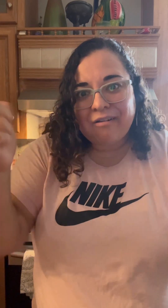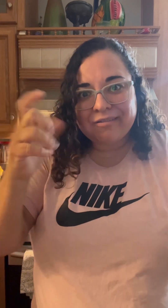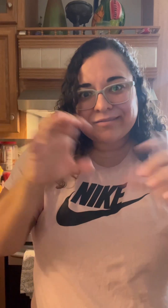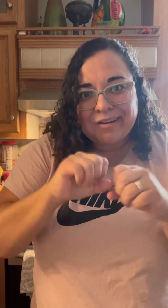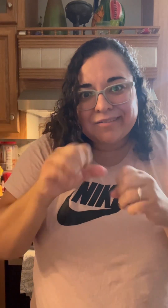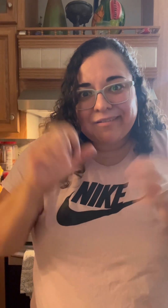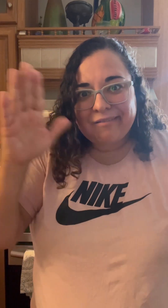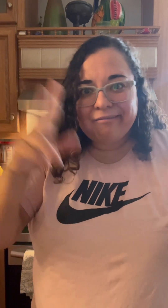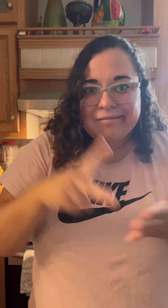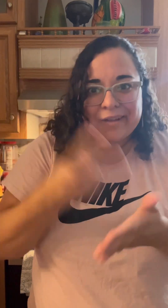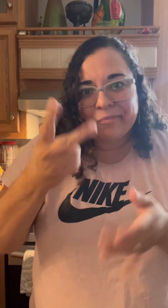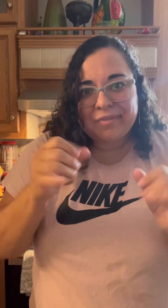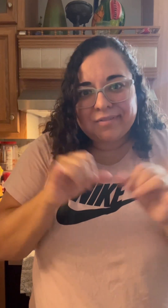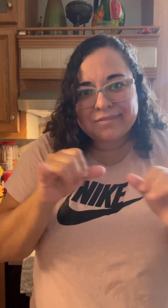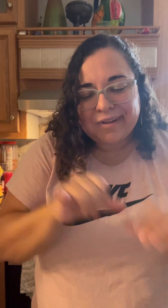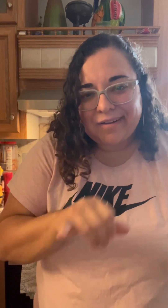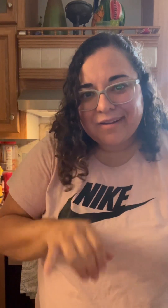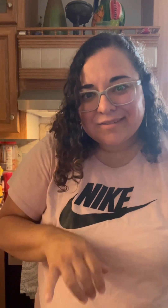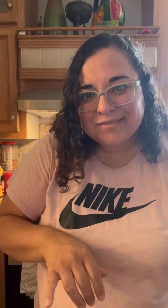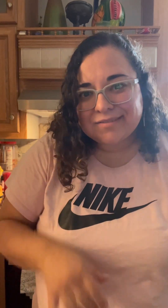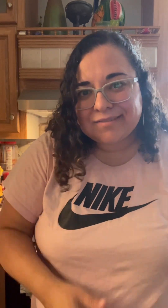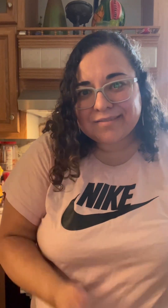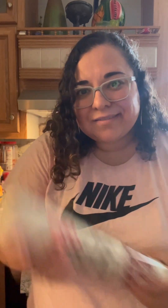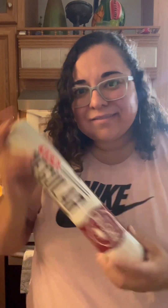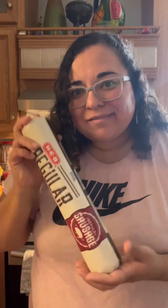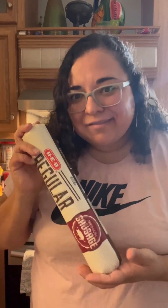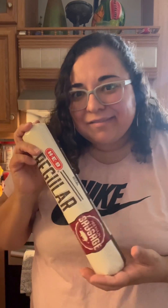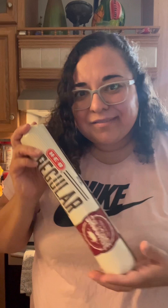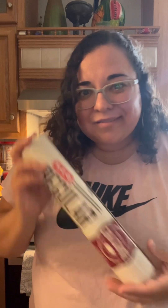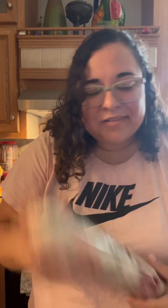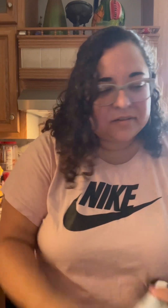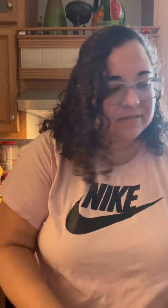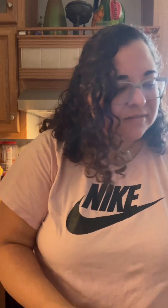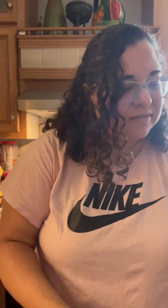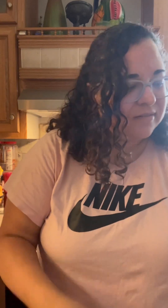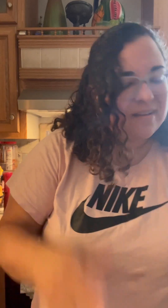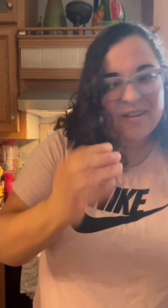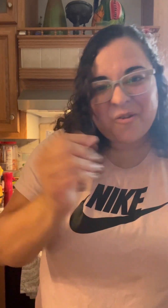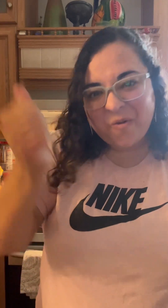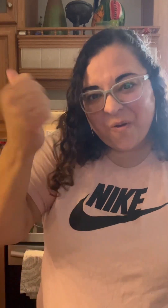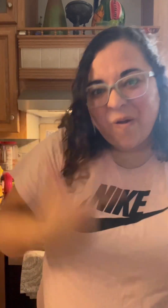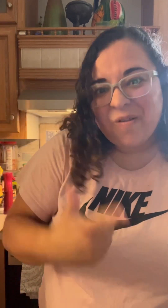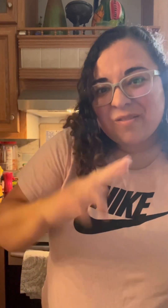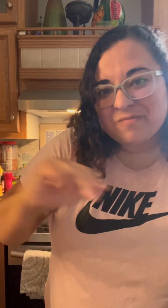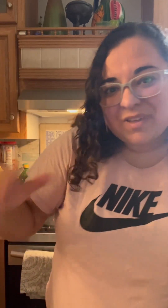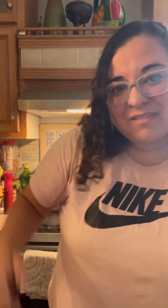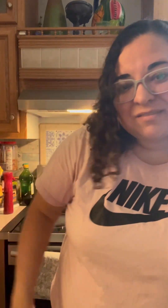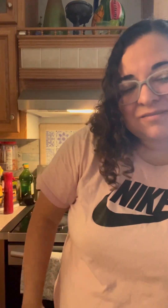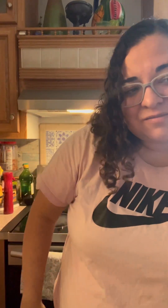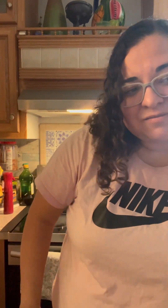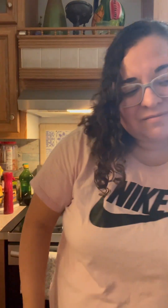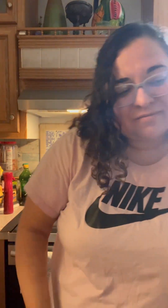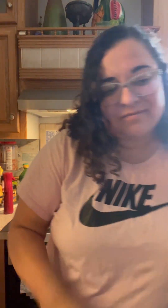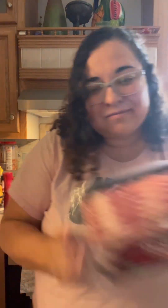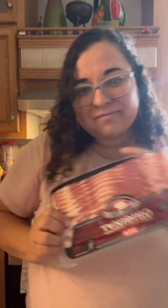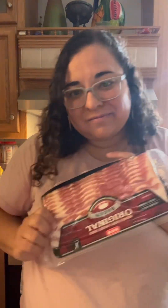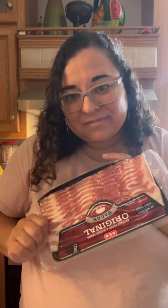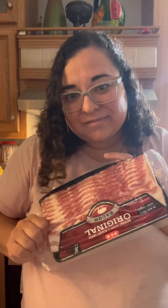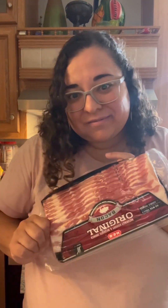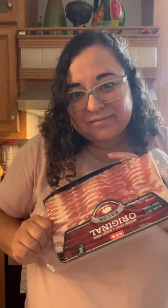do half that. So I'm doing everything about double the size. And I'll use all of the